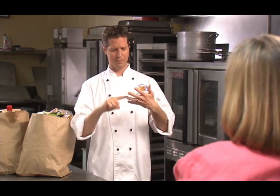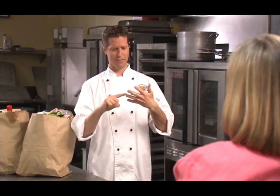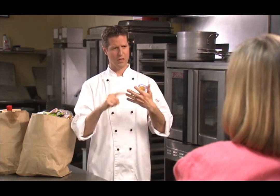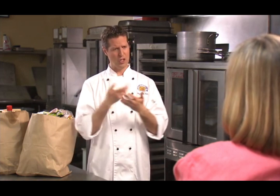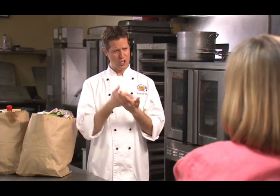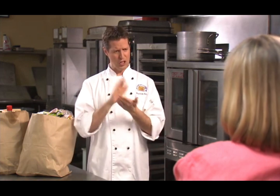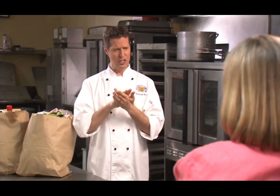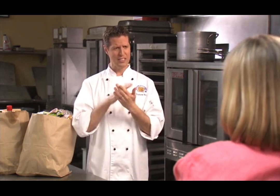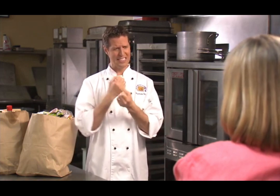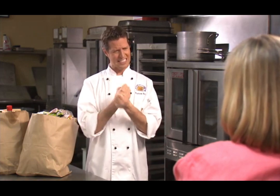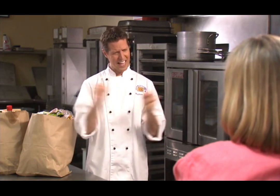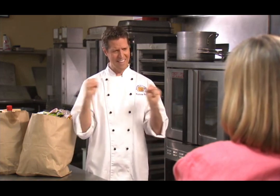Cook to safe temperatures.